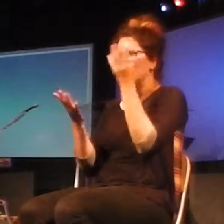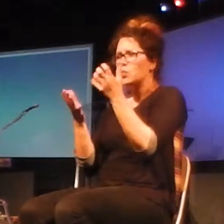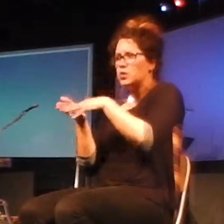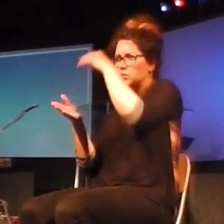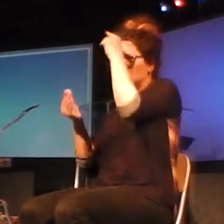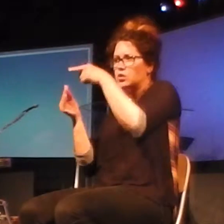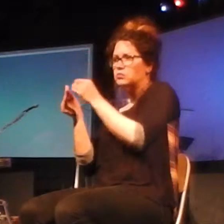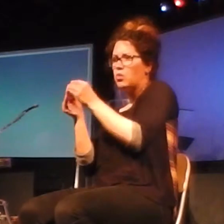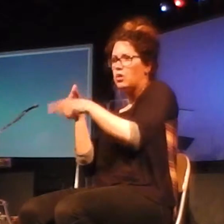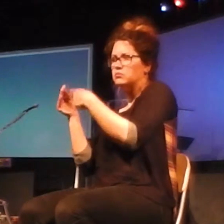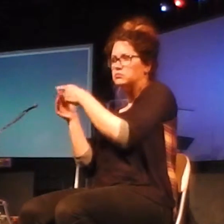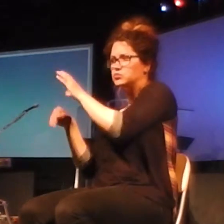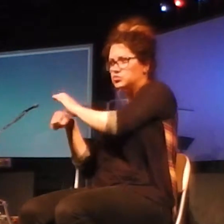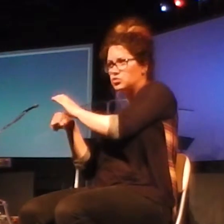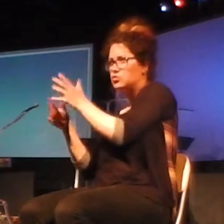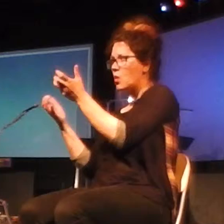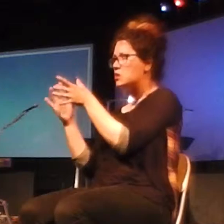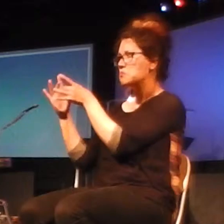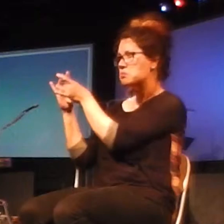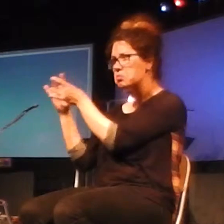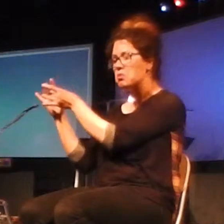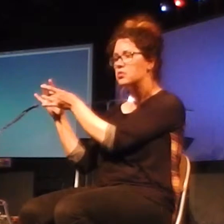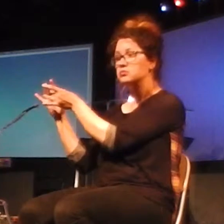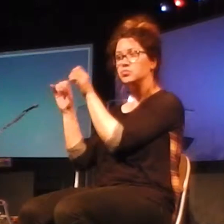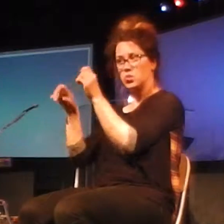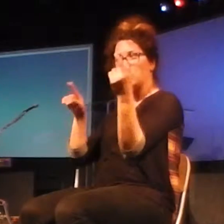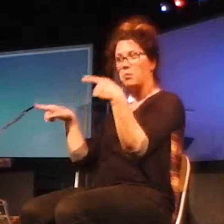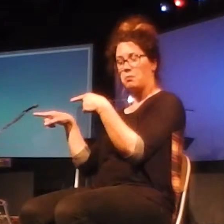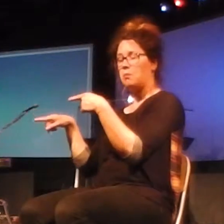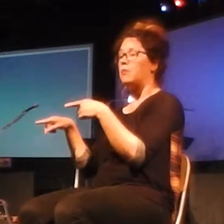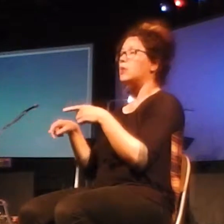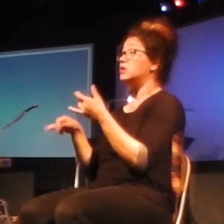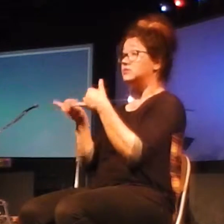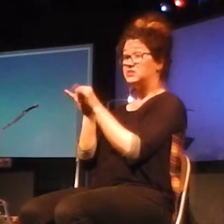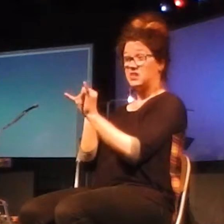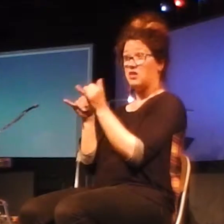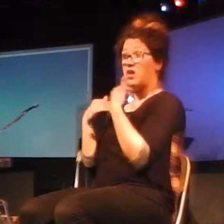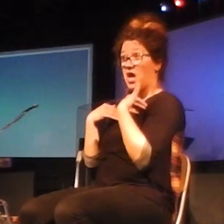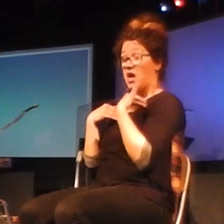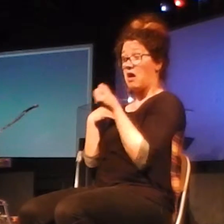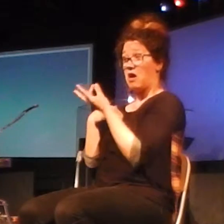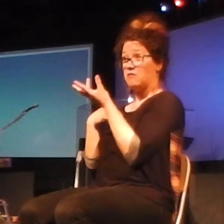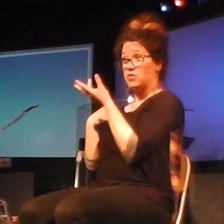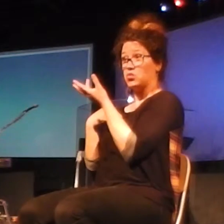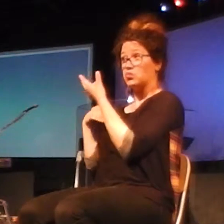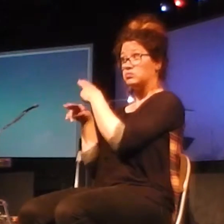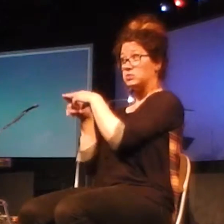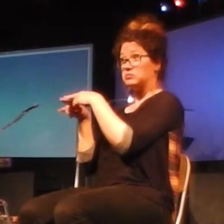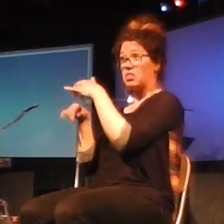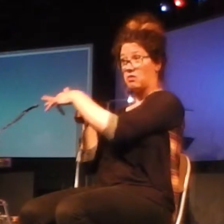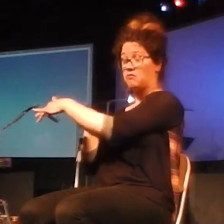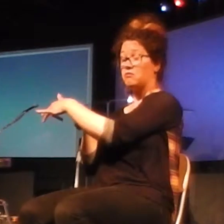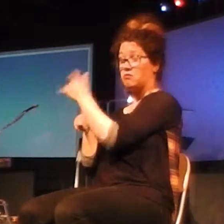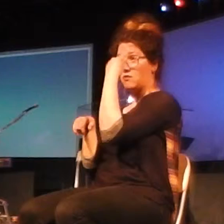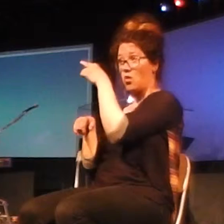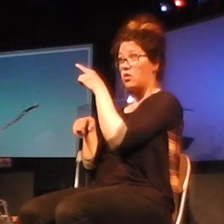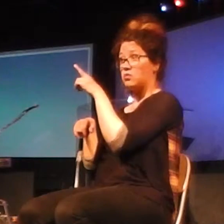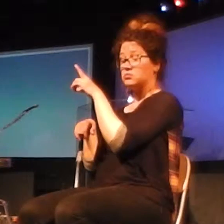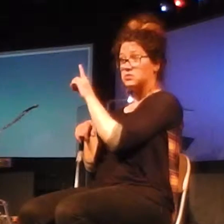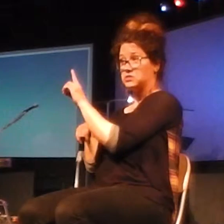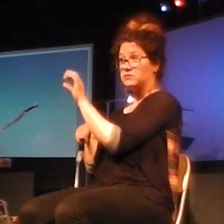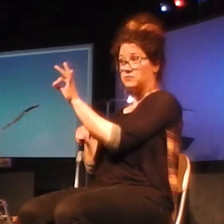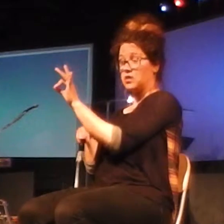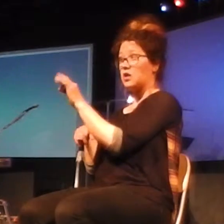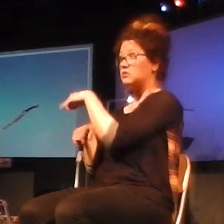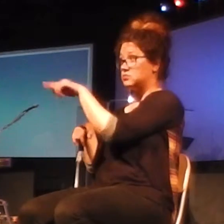happening and want to get further connected into what's happening here. So there are still a couple spots left for Discover Frontline, so we want to